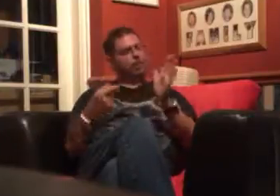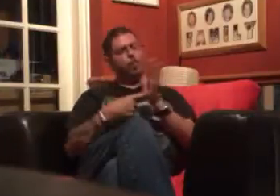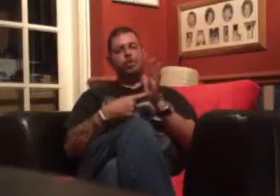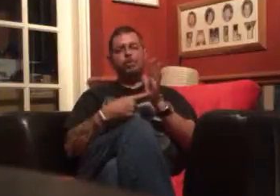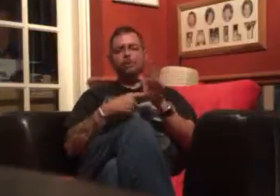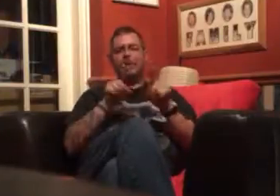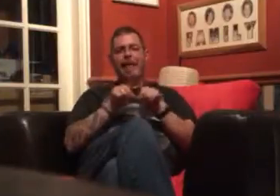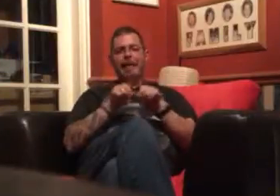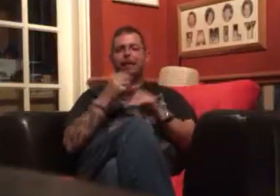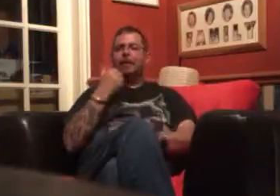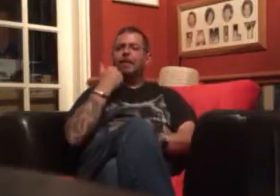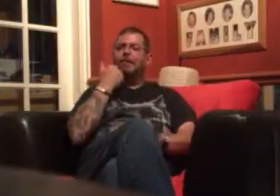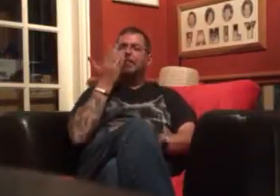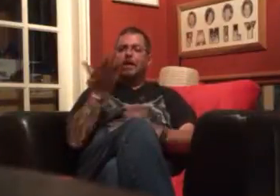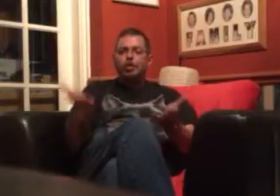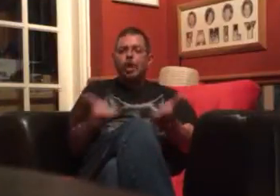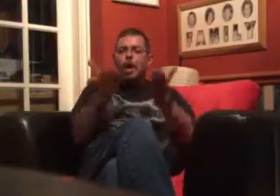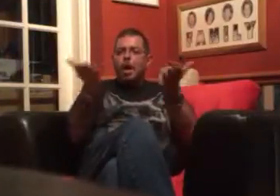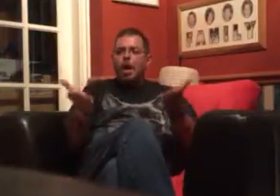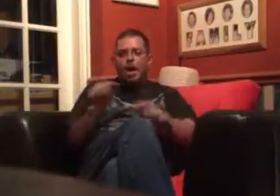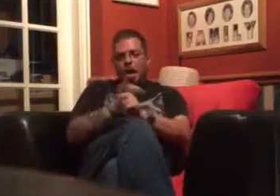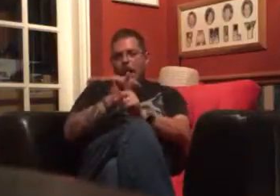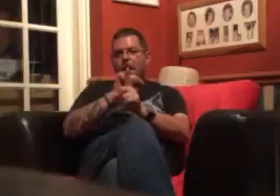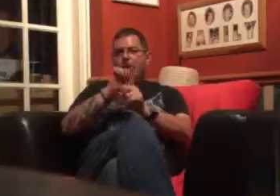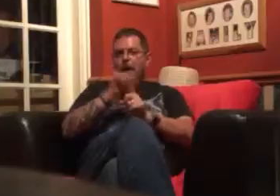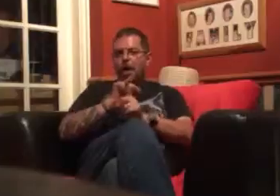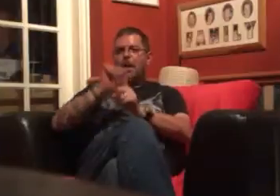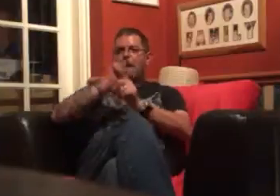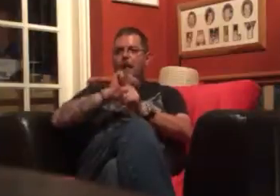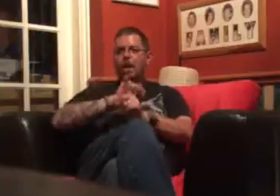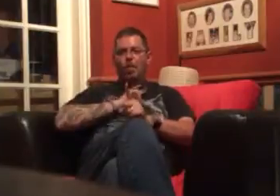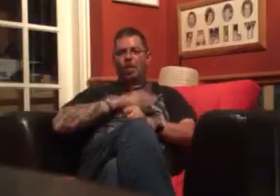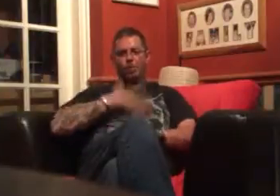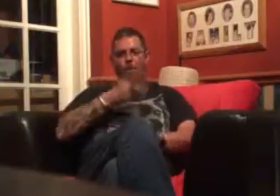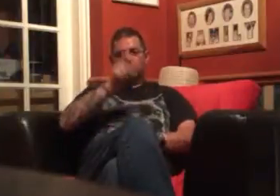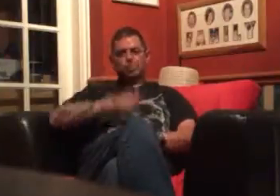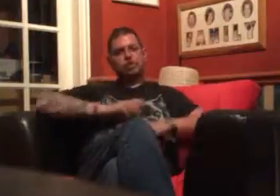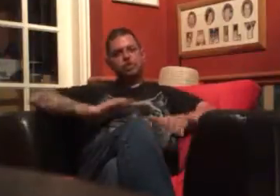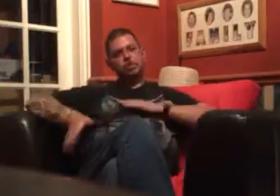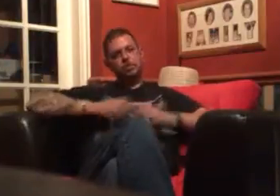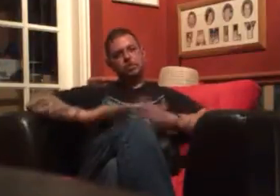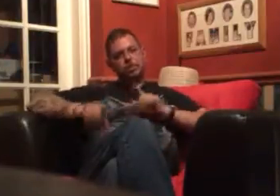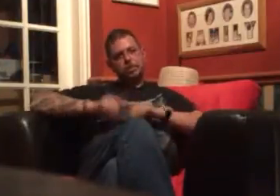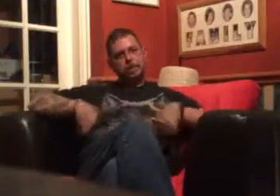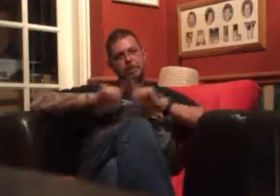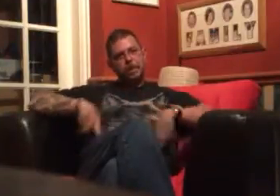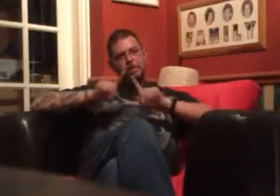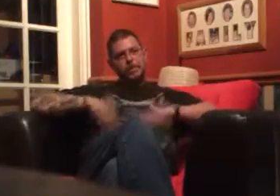and CPD is also important. It's like freshen up your knowledge, polishing up your skills, because you don't want students to